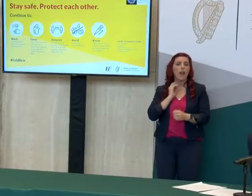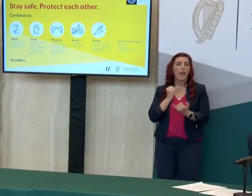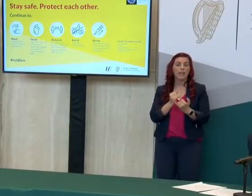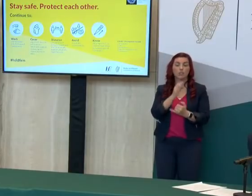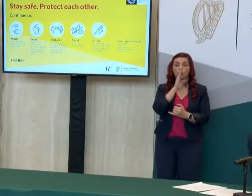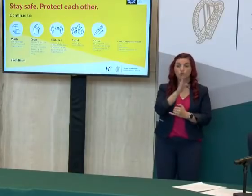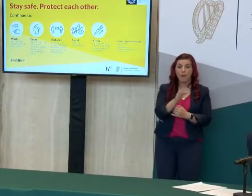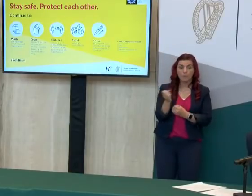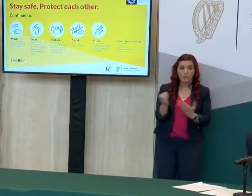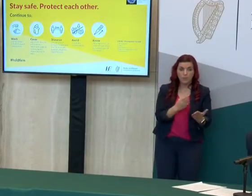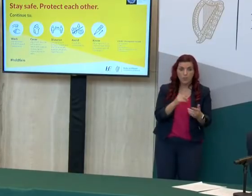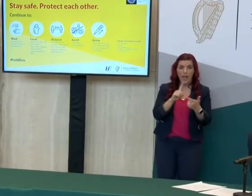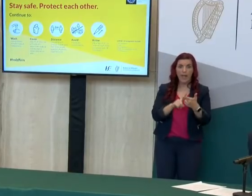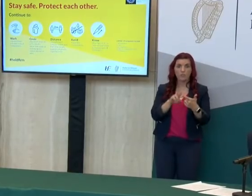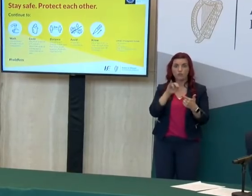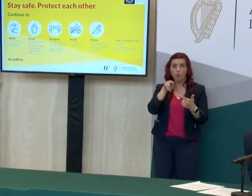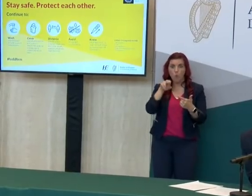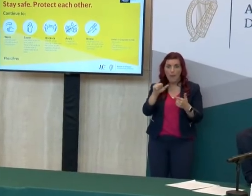Roma community?